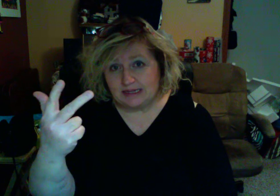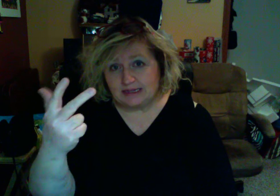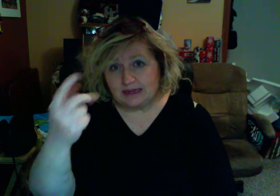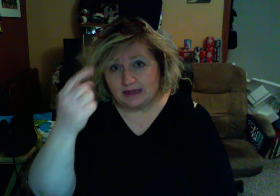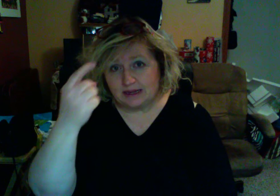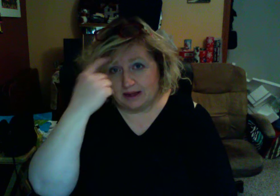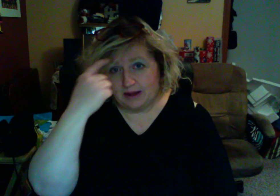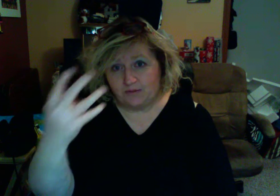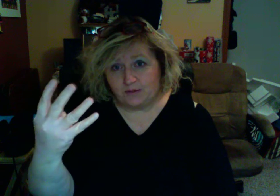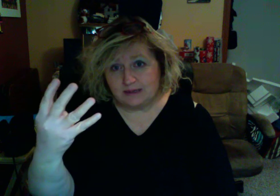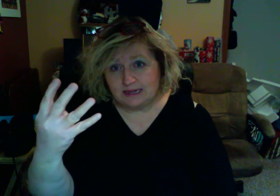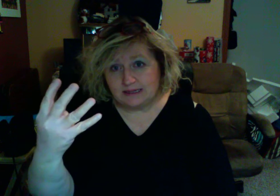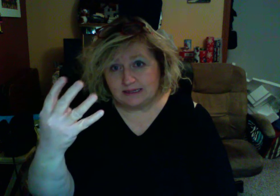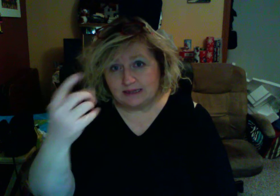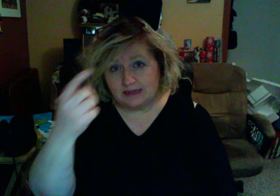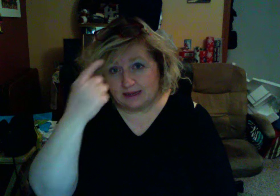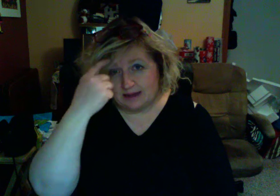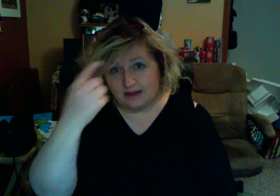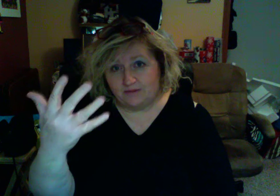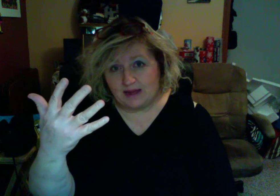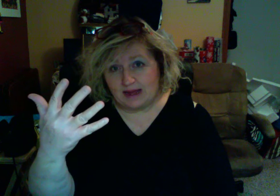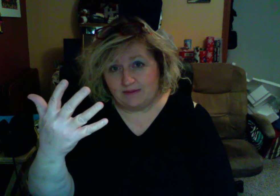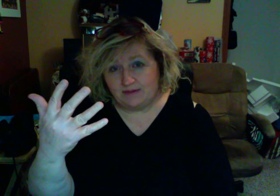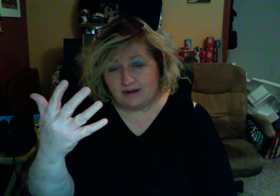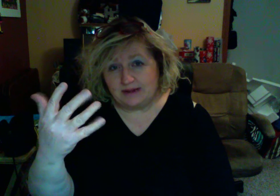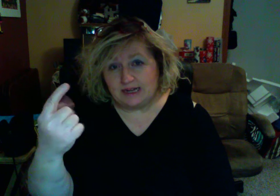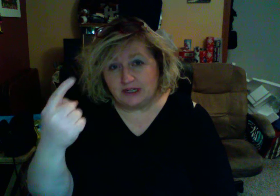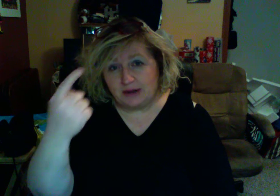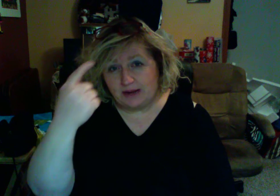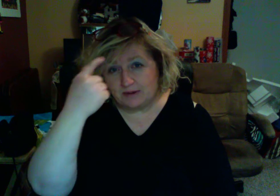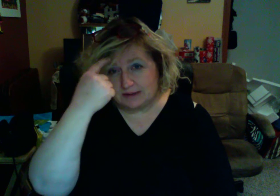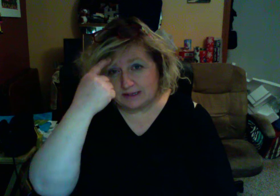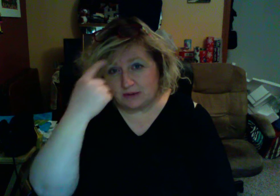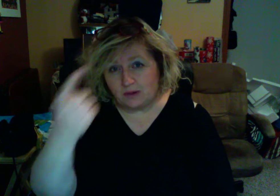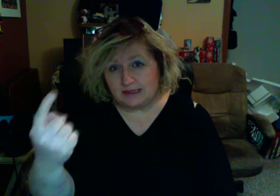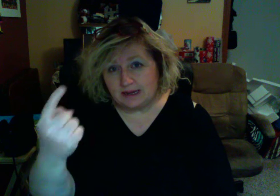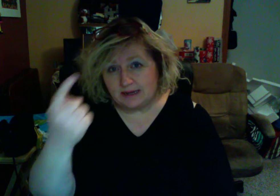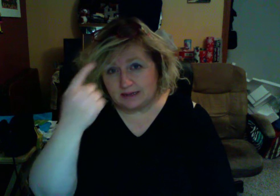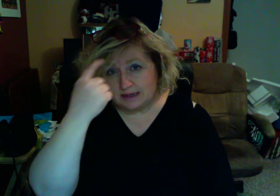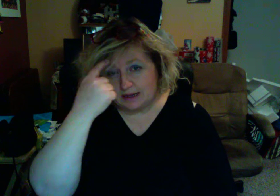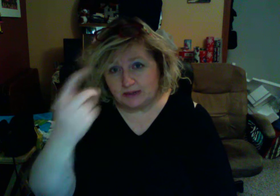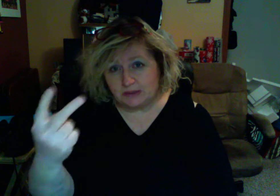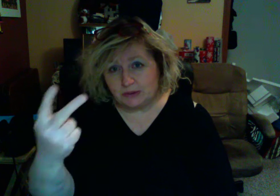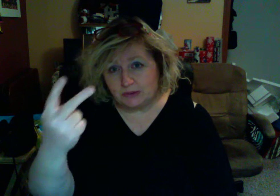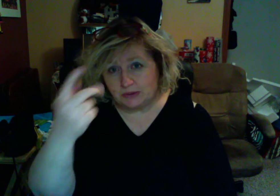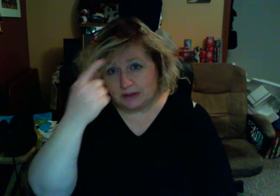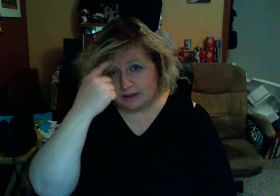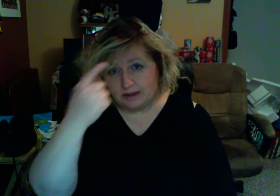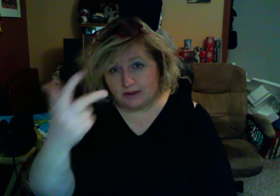cents, 4 cents, 5. You touch your head first. 1 cent, 2,